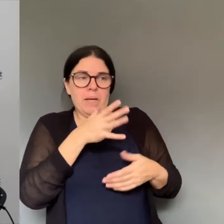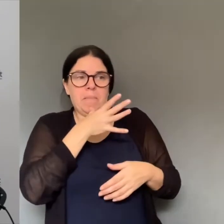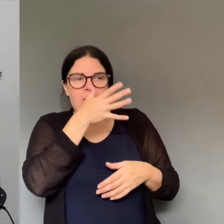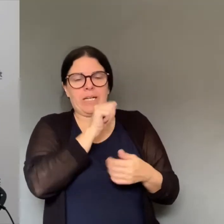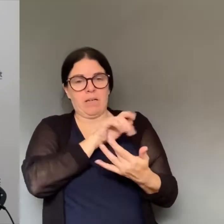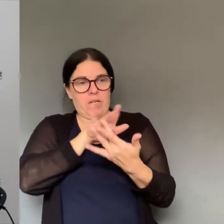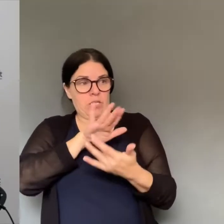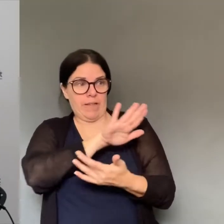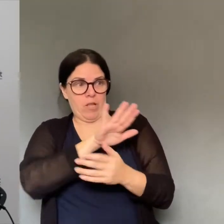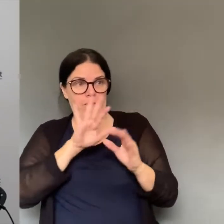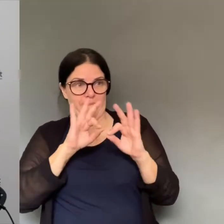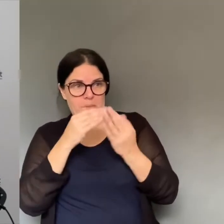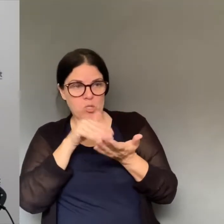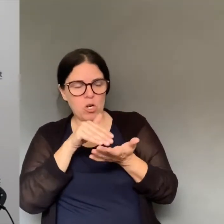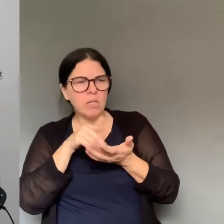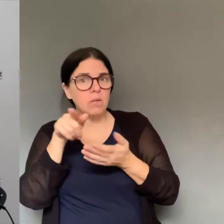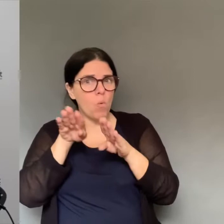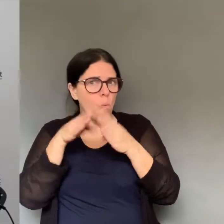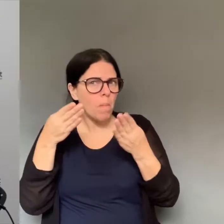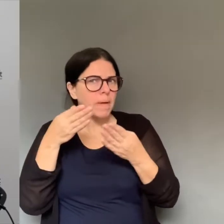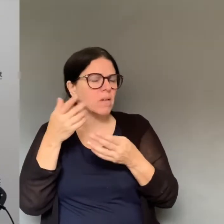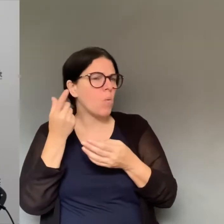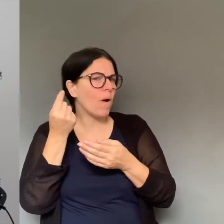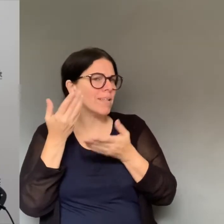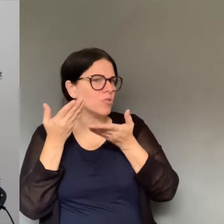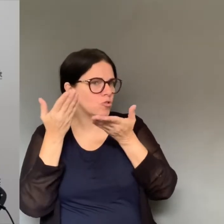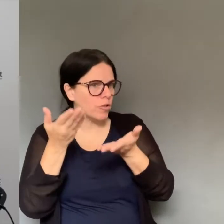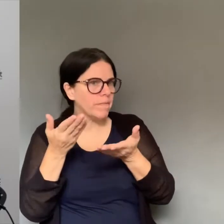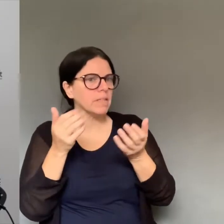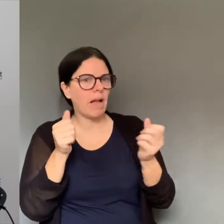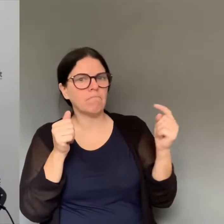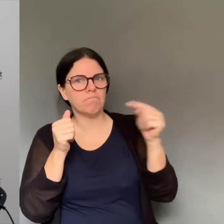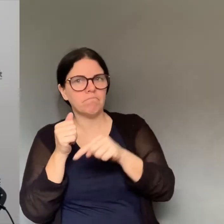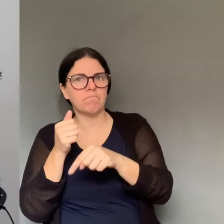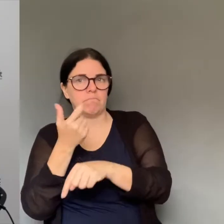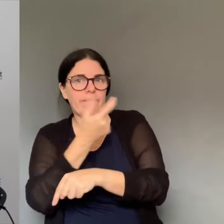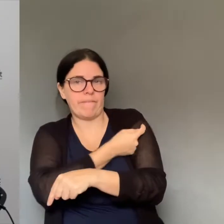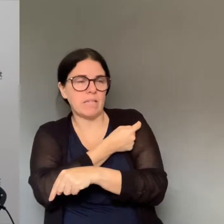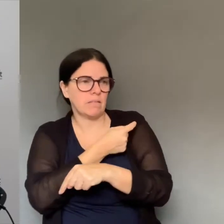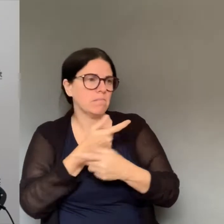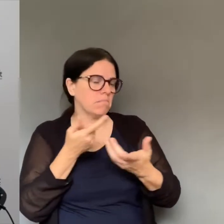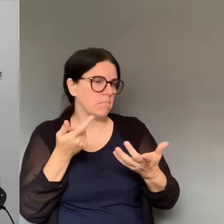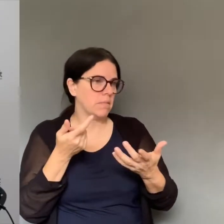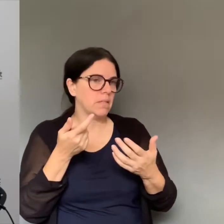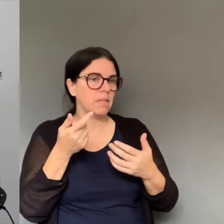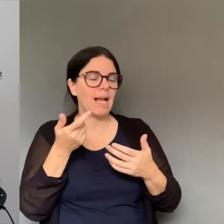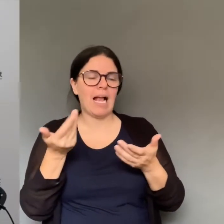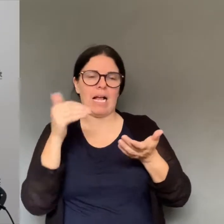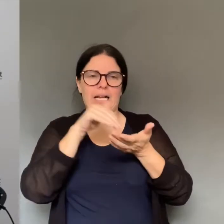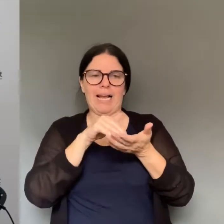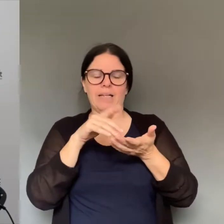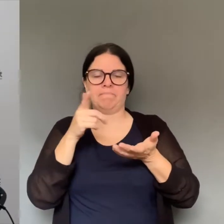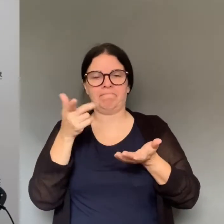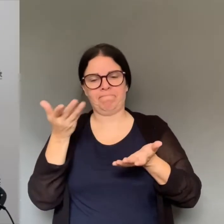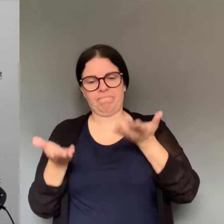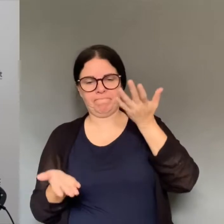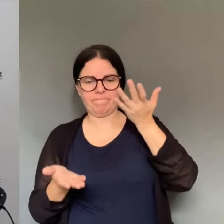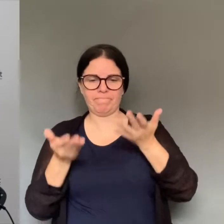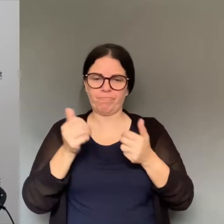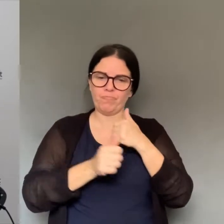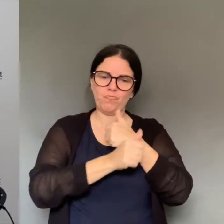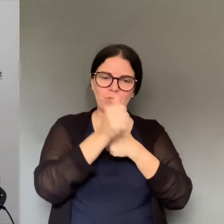provider to make sure that whether they're open, what kind of services that they're providing, and get them vaccinated.